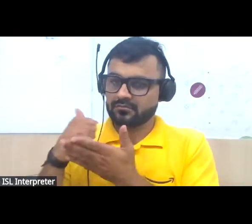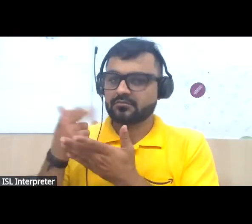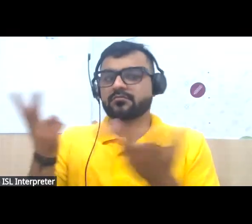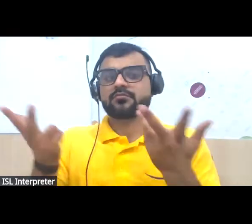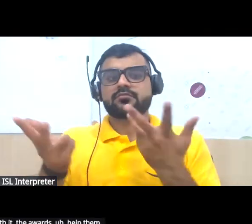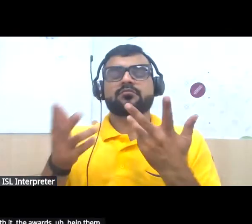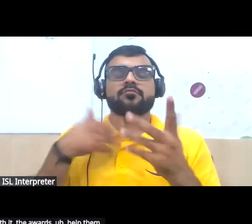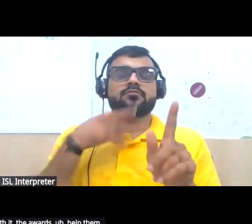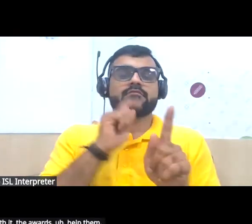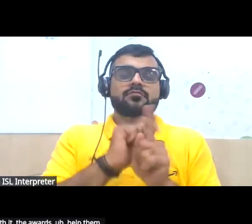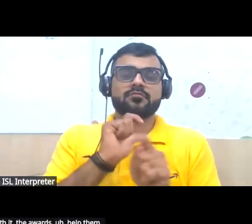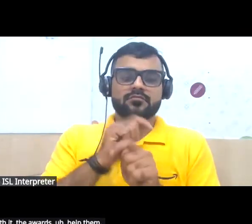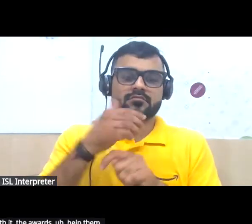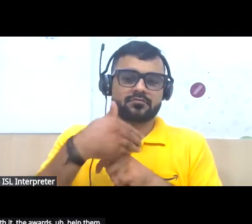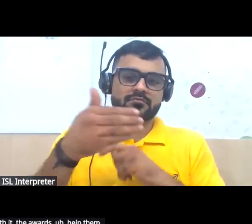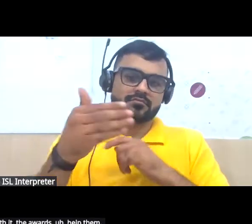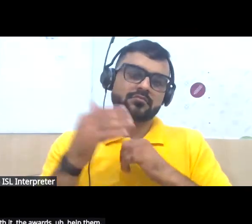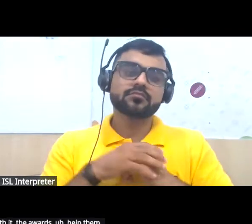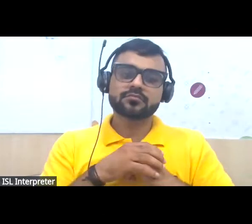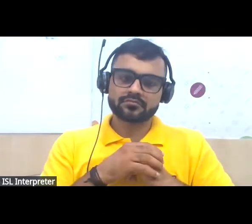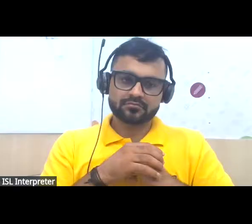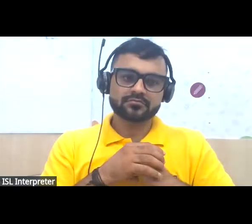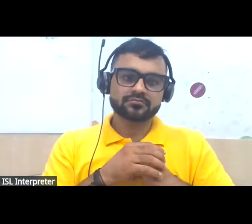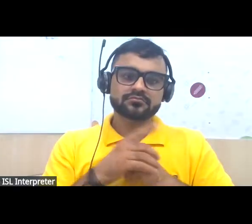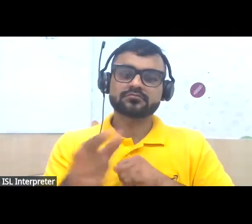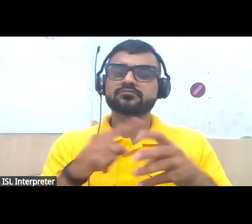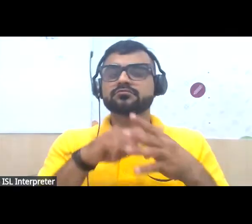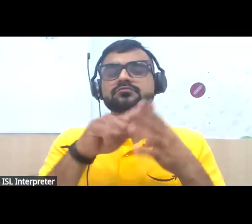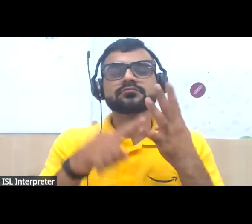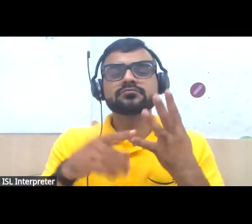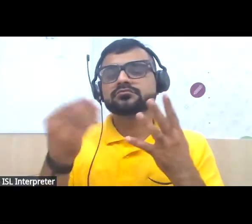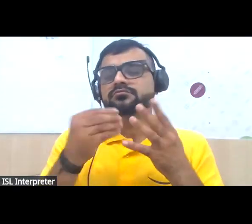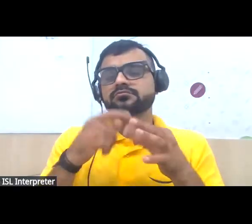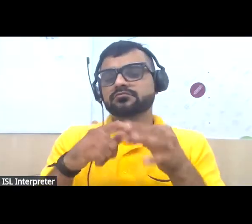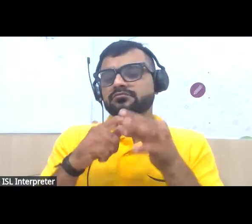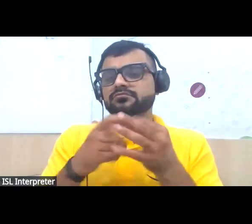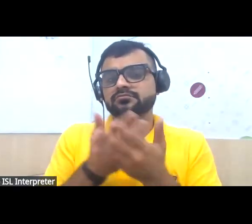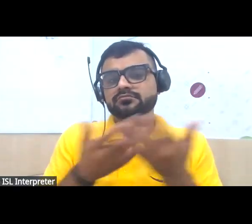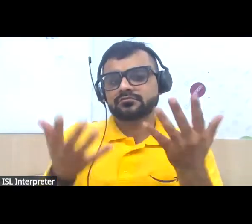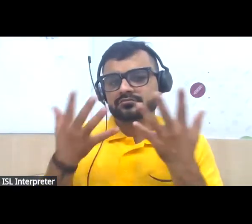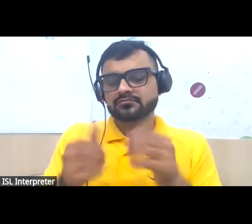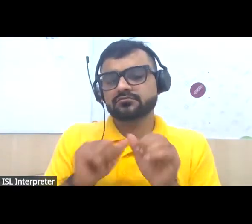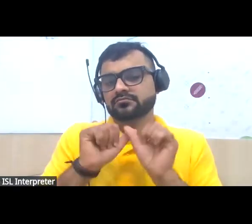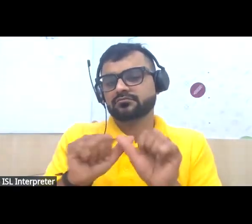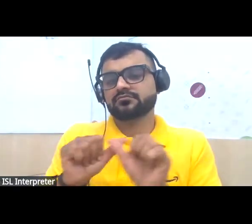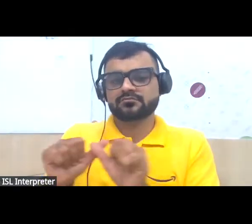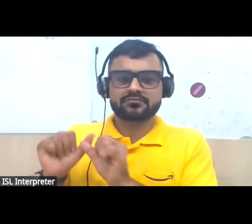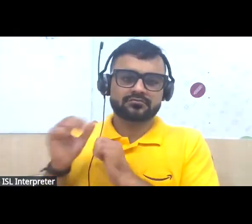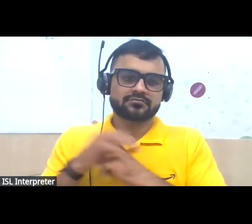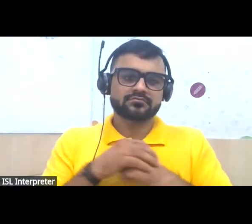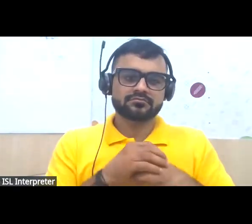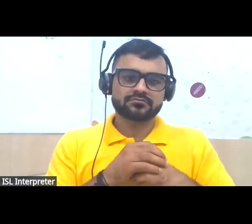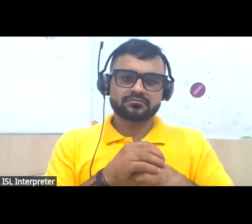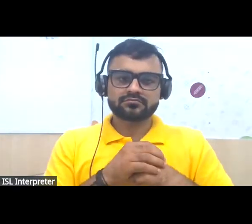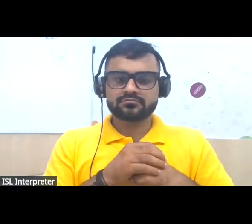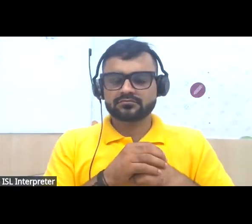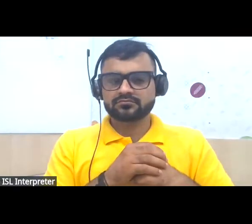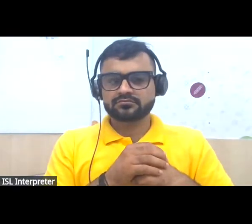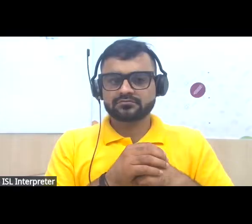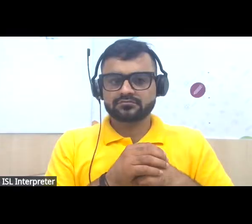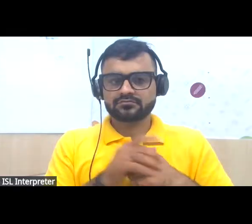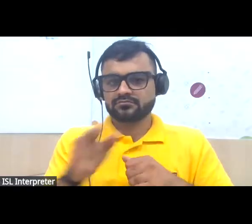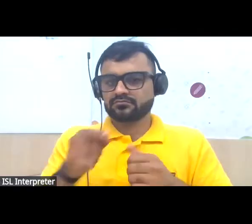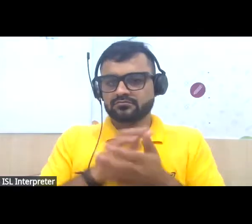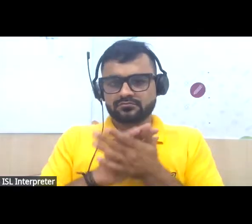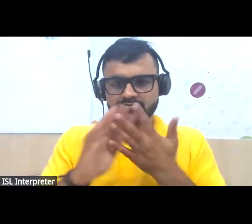take their work further. So, these were a few questions that I wanted to address. And with